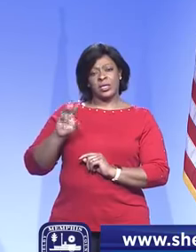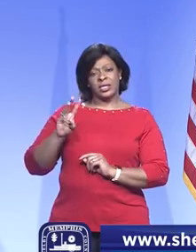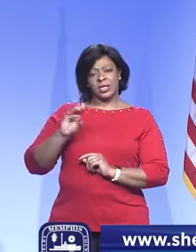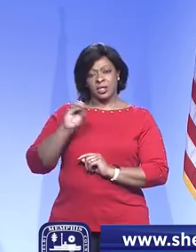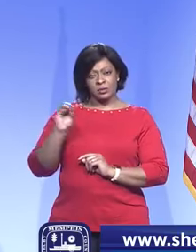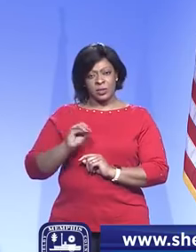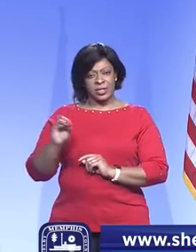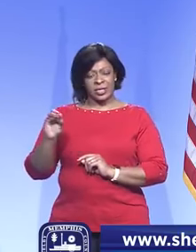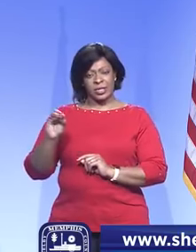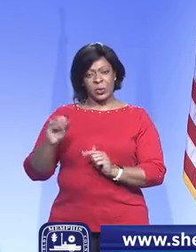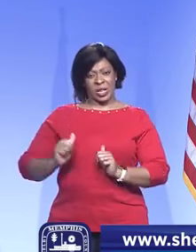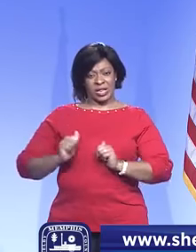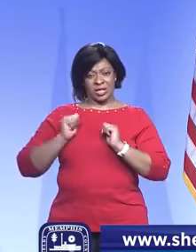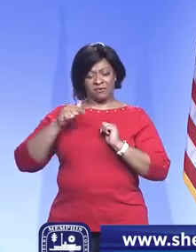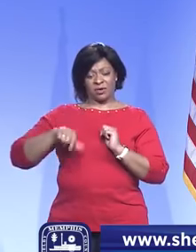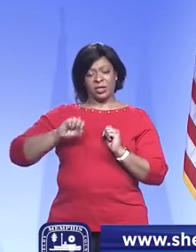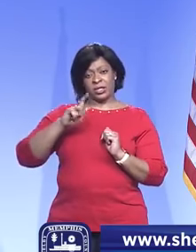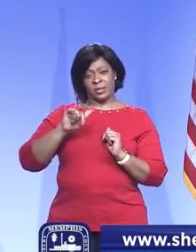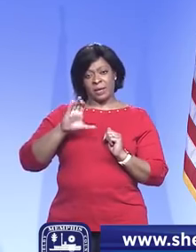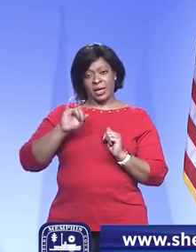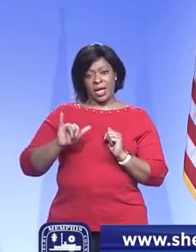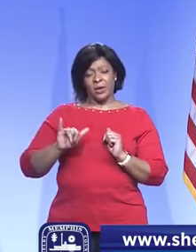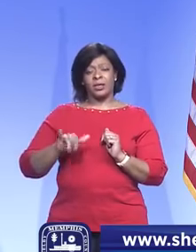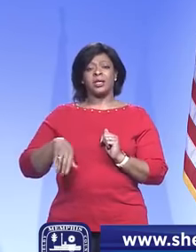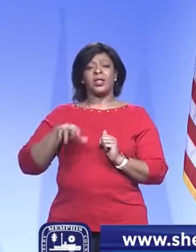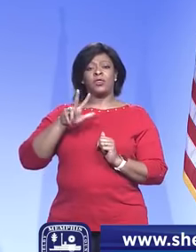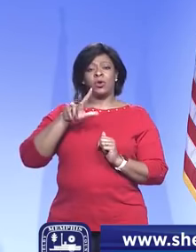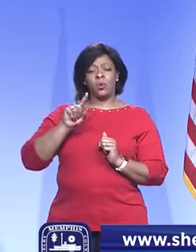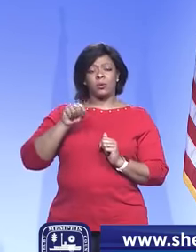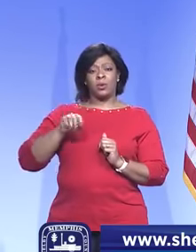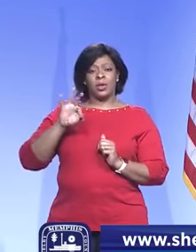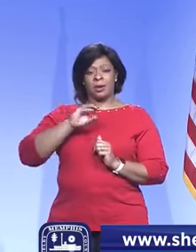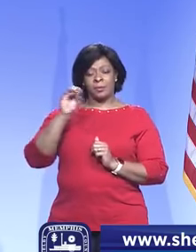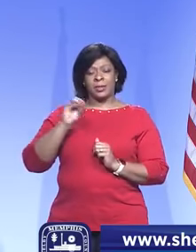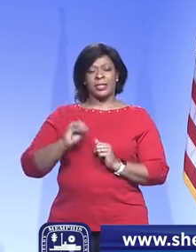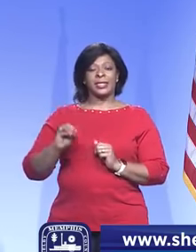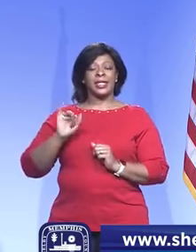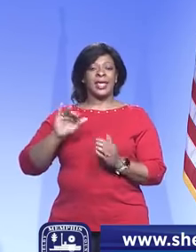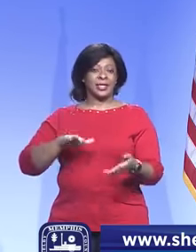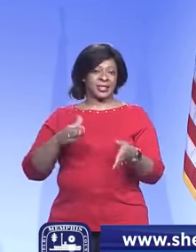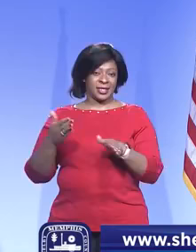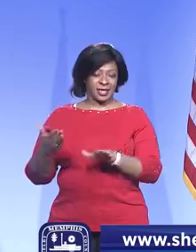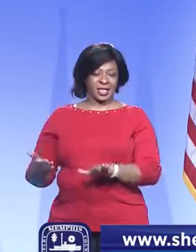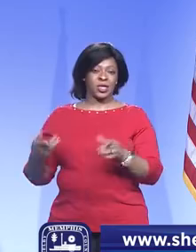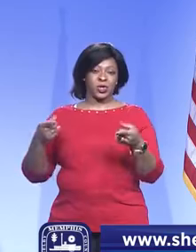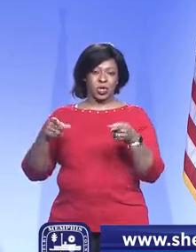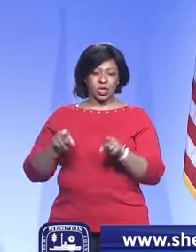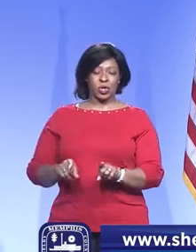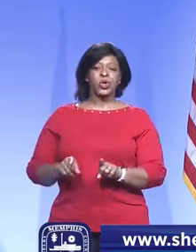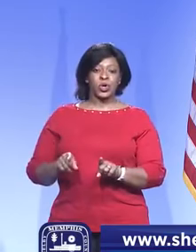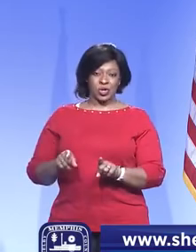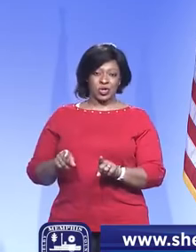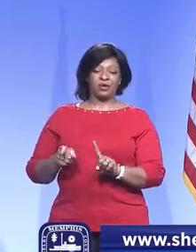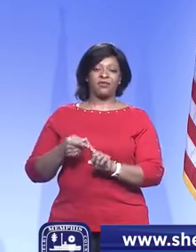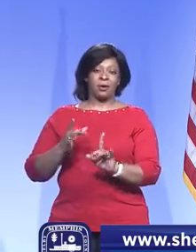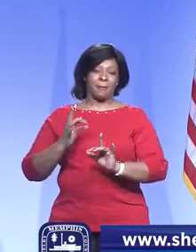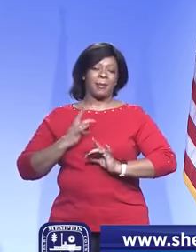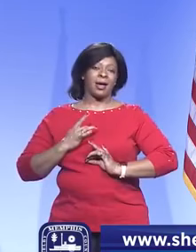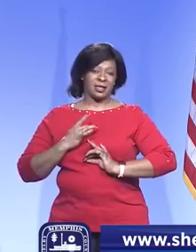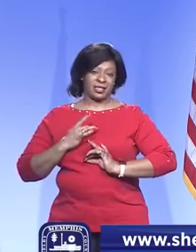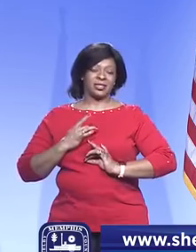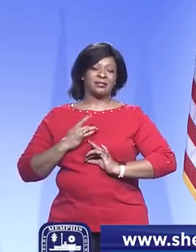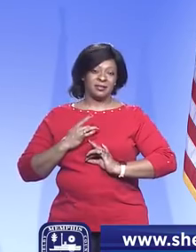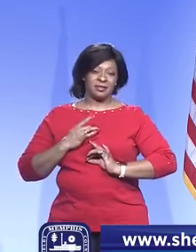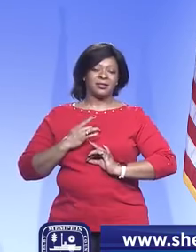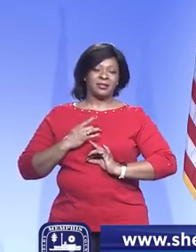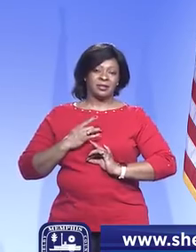40.6%, and they account for 31.9% of the deaths that are occurring. So I just wanted